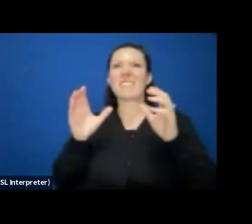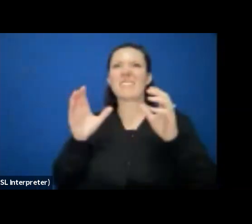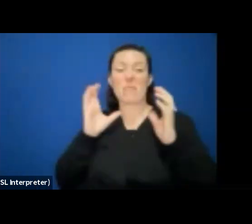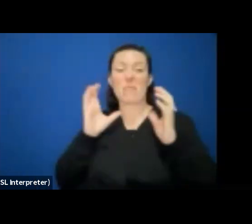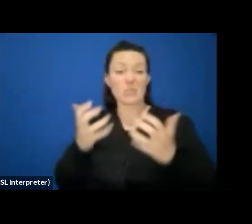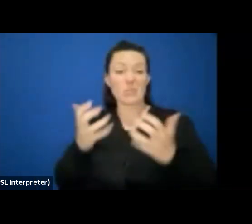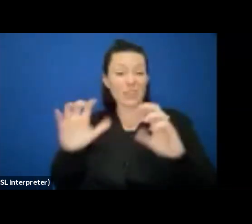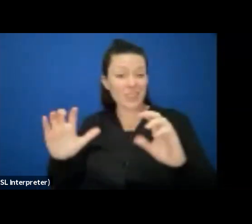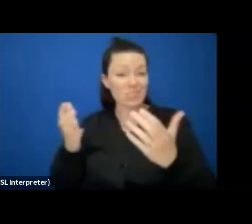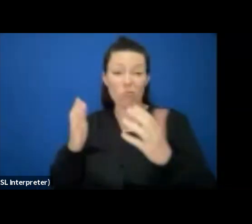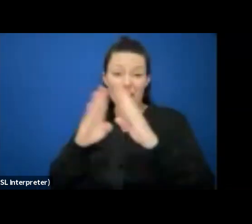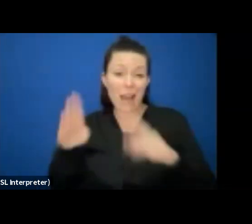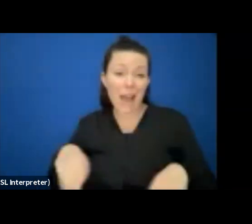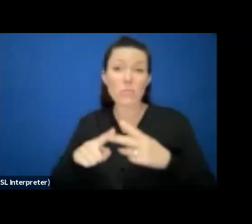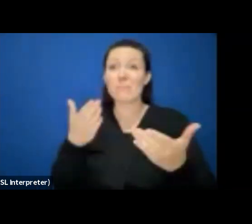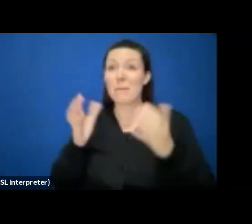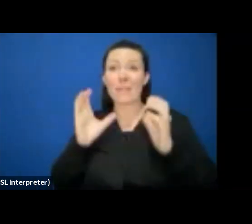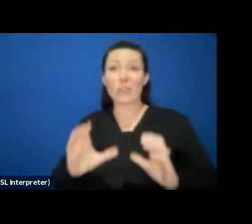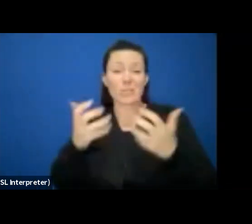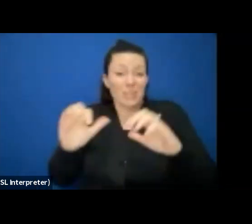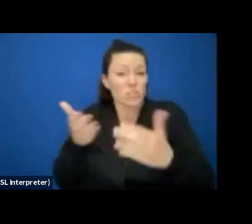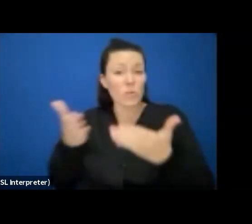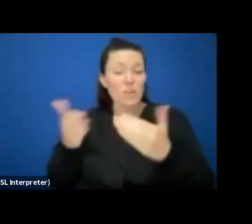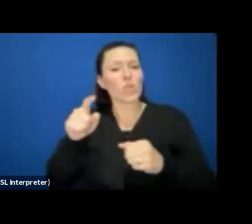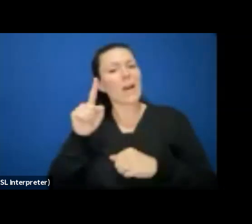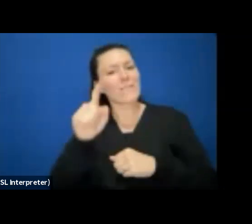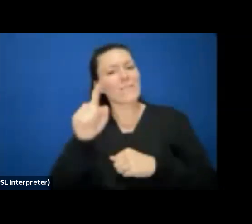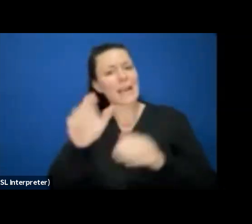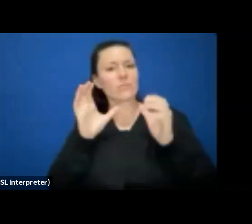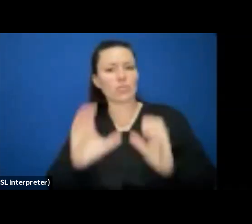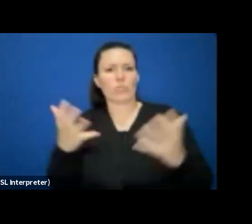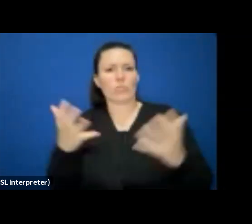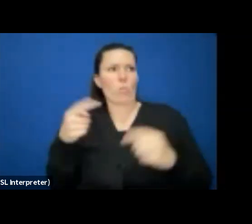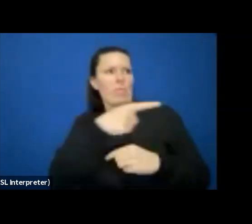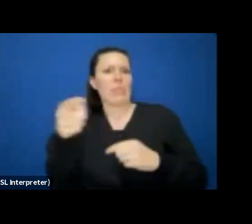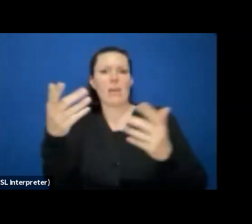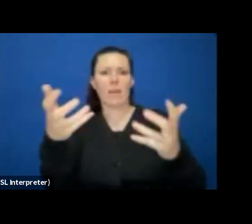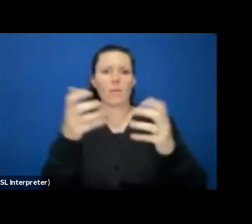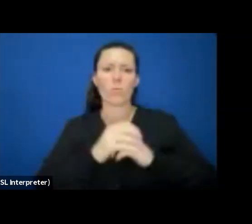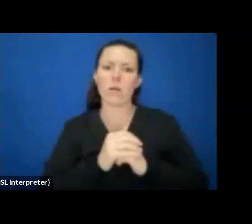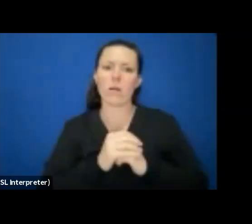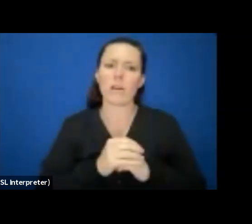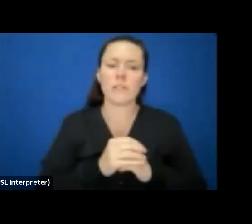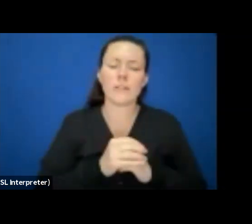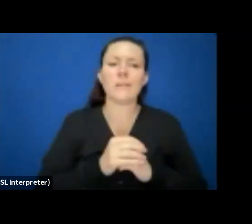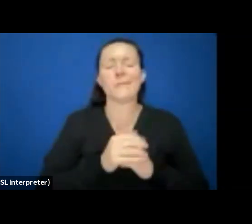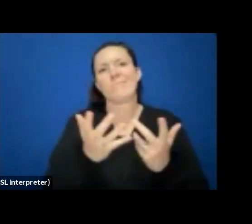get the services? Are you asking them that that's what they need? We have been also providing,